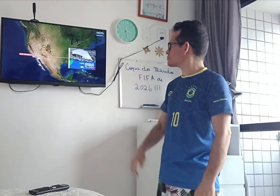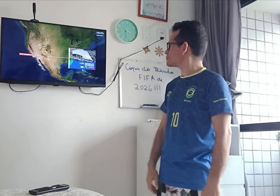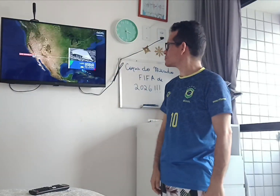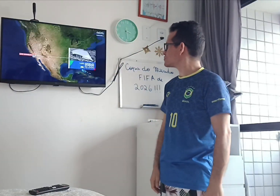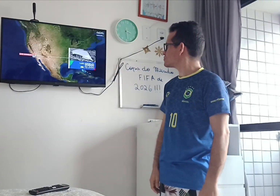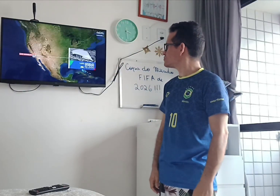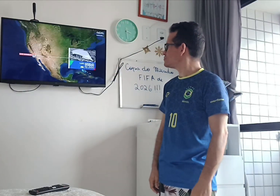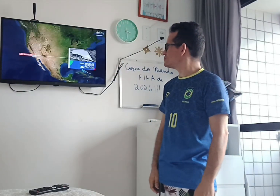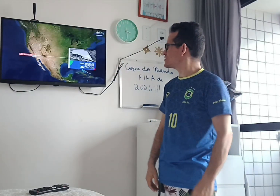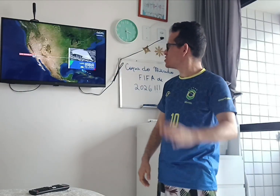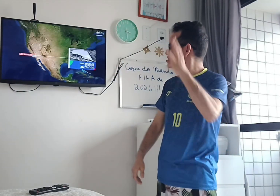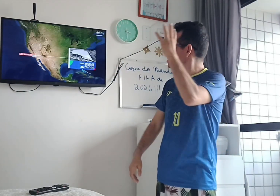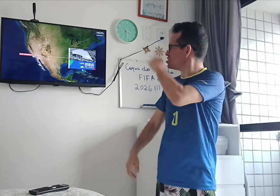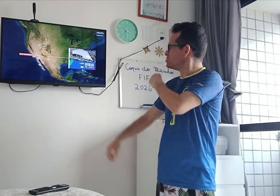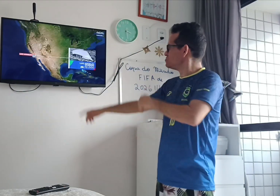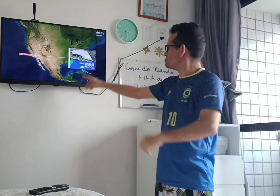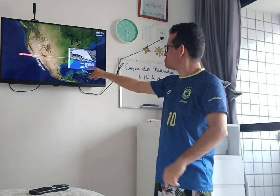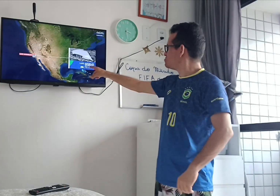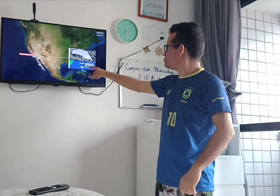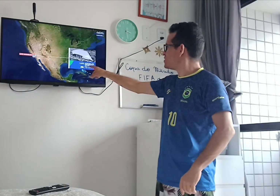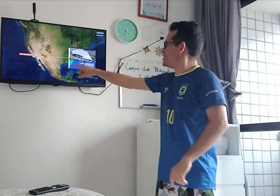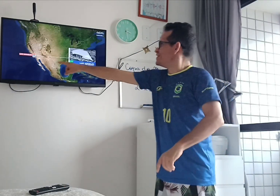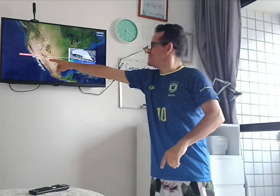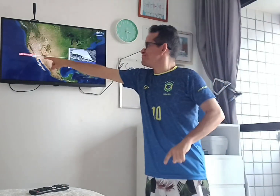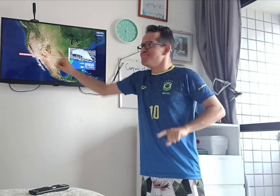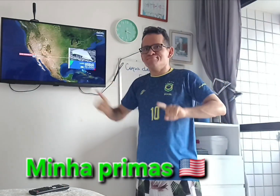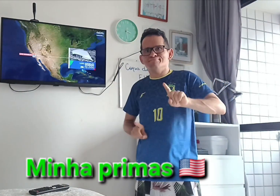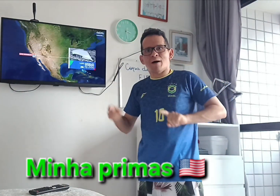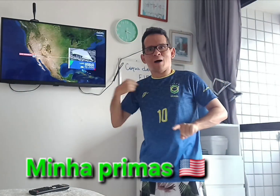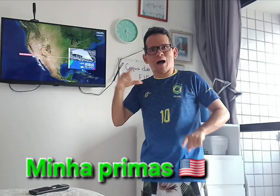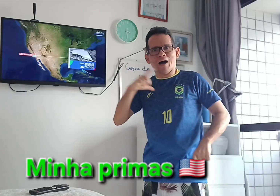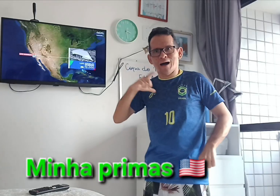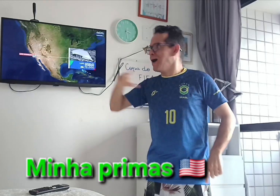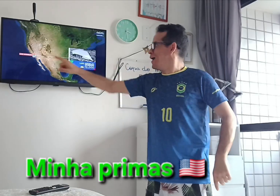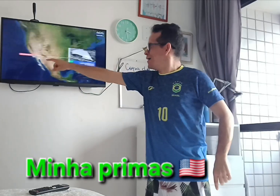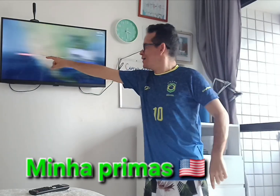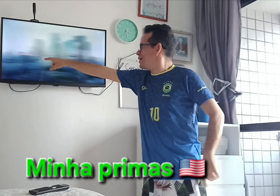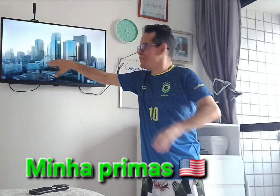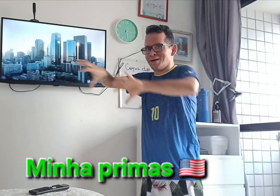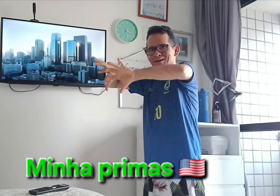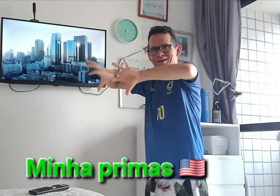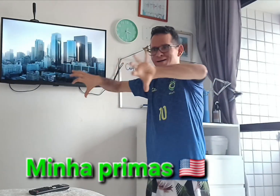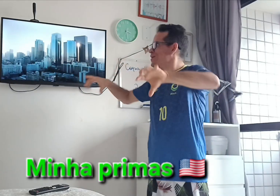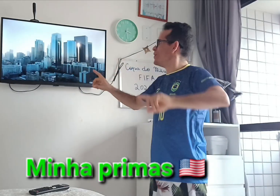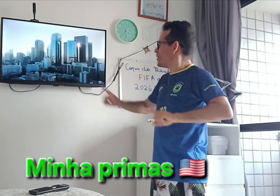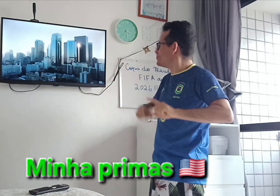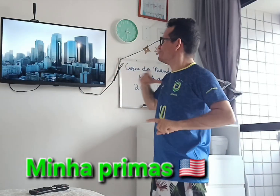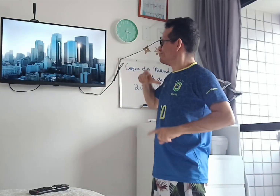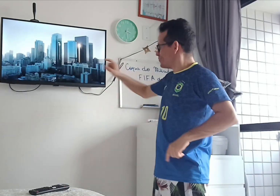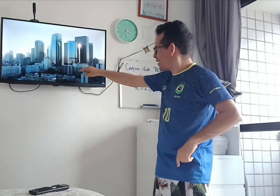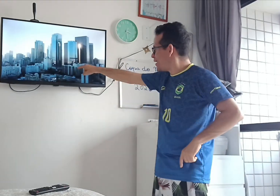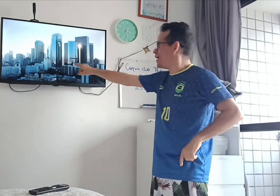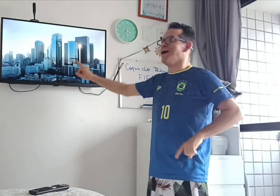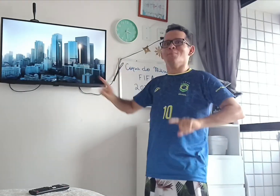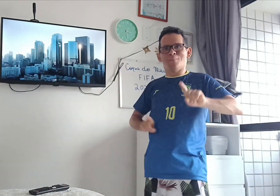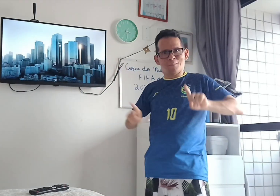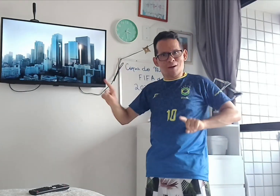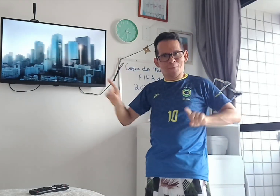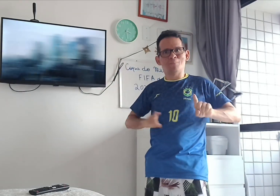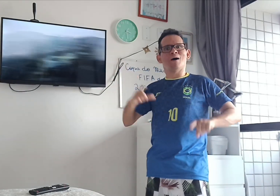Angeles Stadium, capacity 70,000, Los Angeles. Los Angeles is a vast metropolis of hills, valleys,